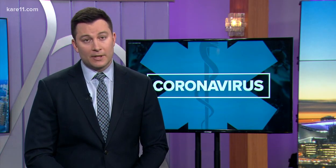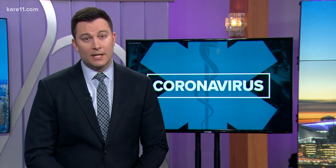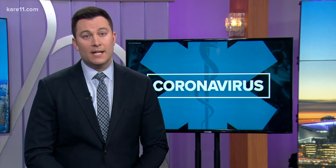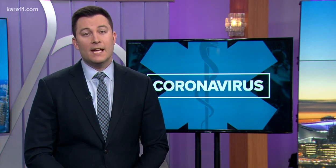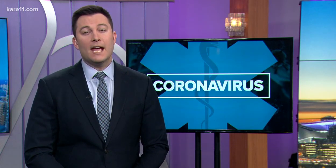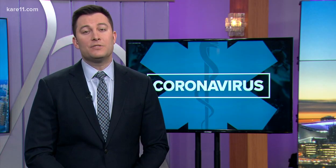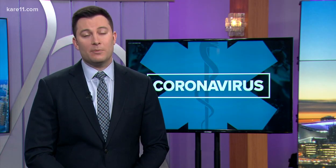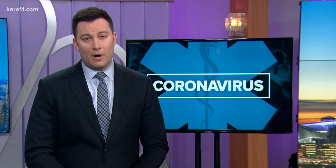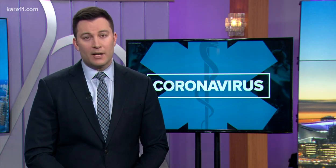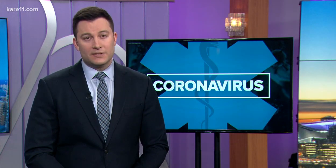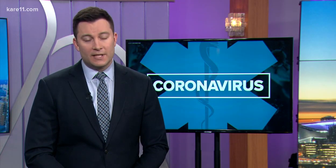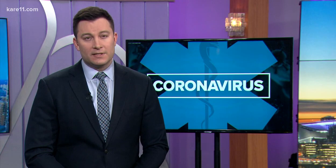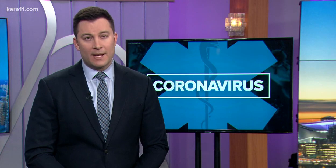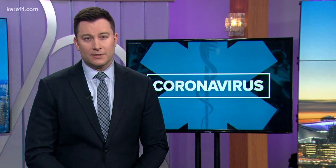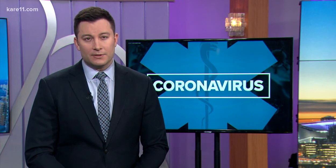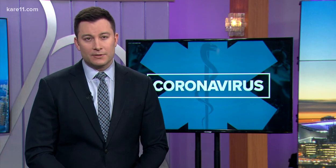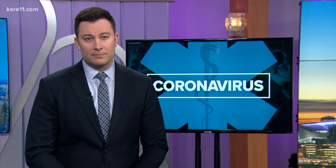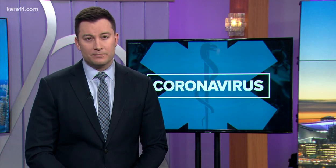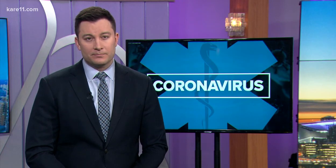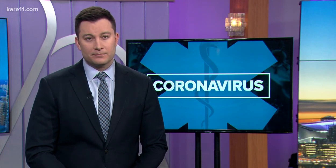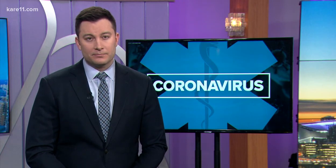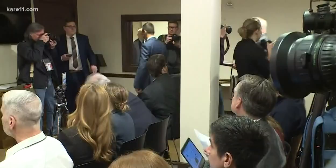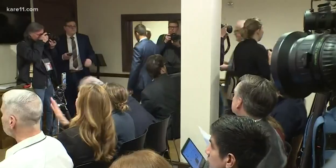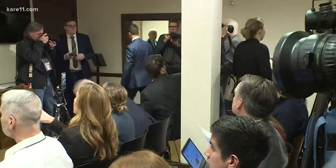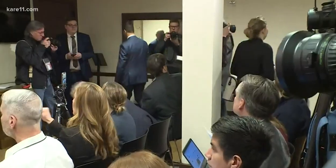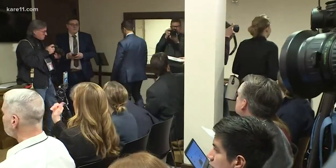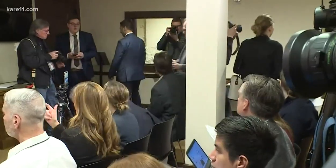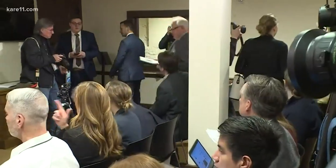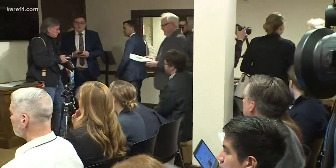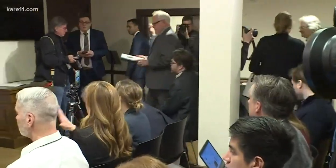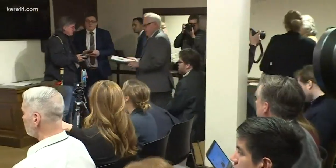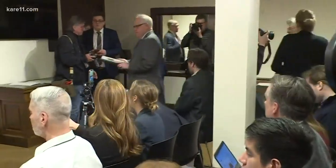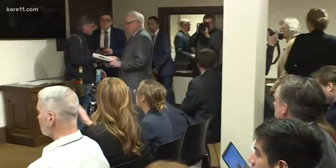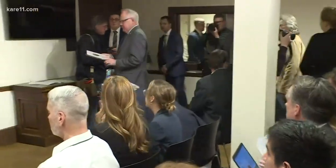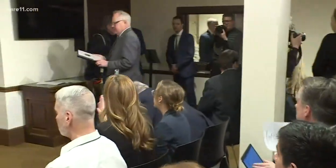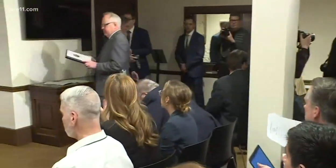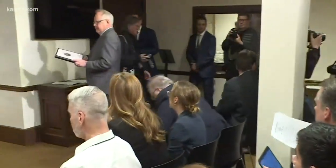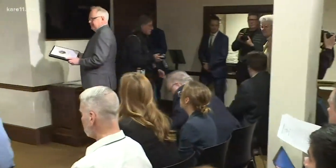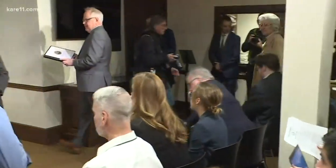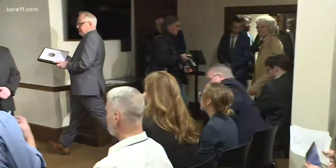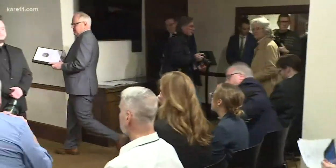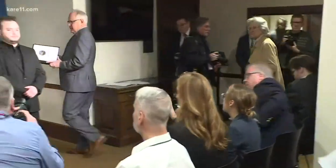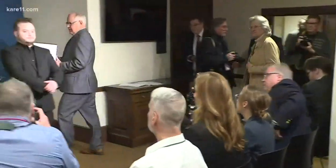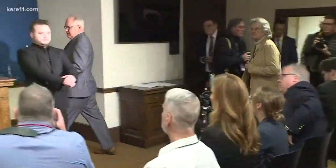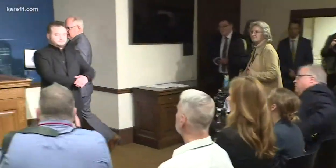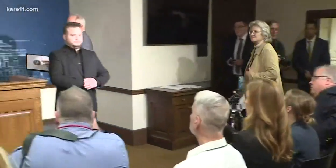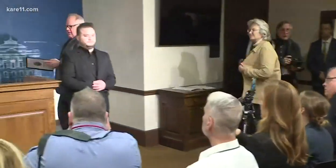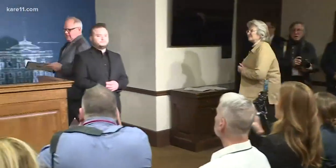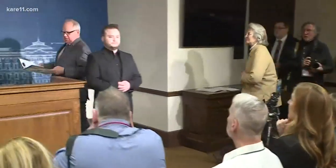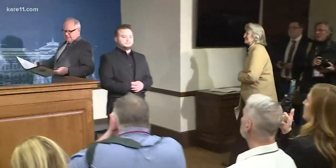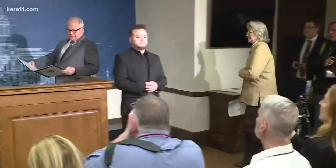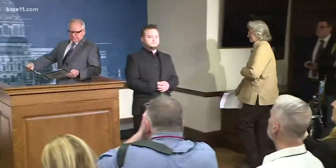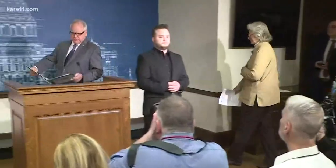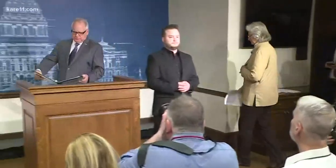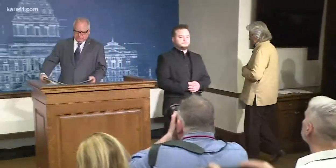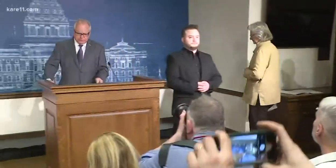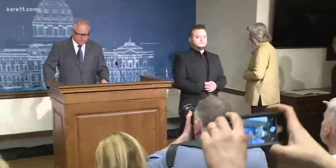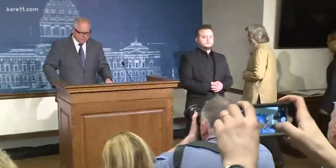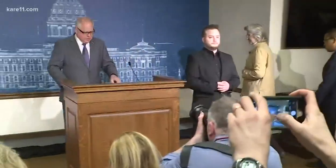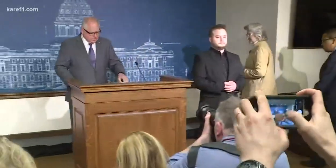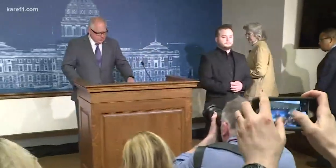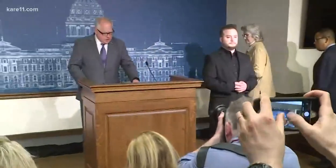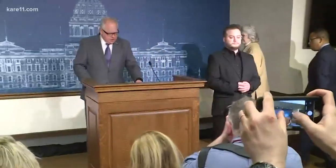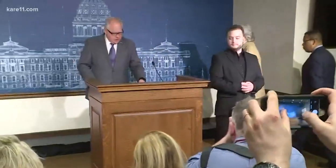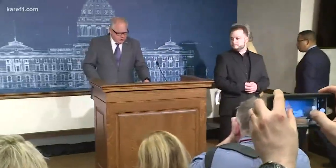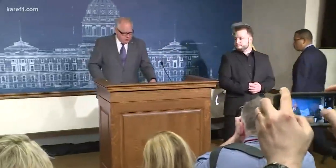are gathered. Adrian Broaddus gets some answers. Friday, Governor Tim Walz and Minnesota Health Department leaders outlined